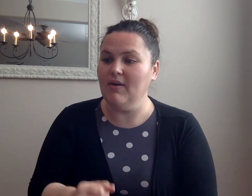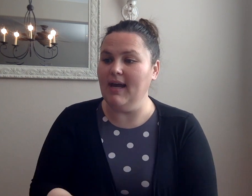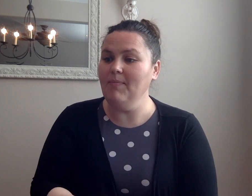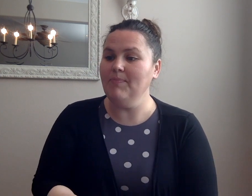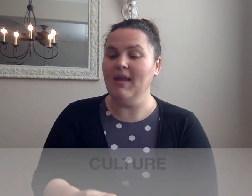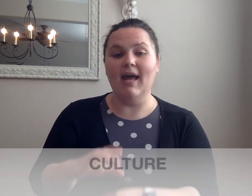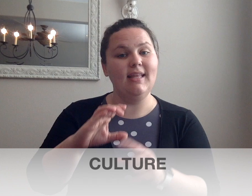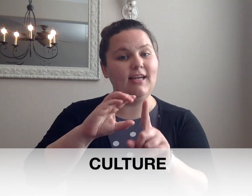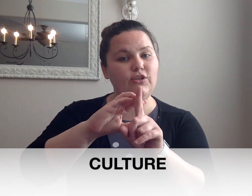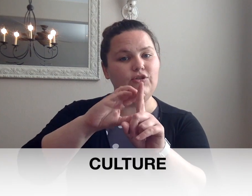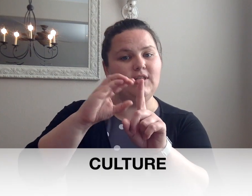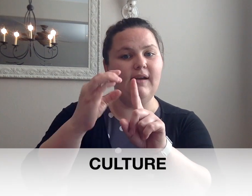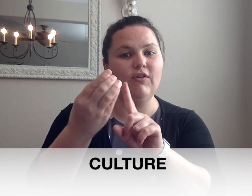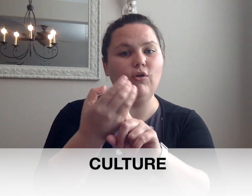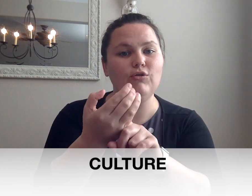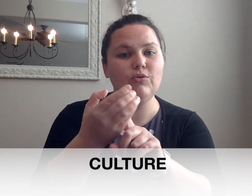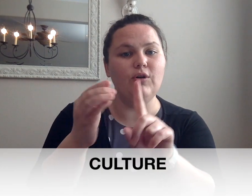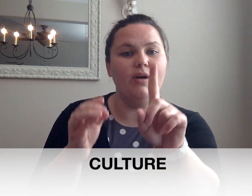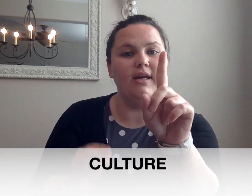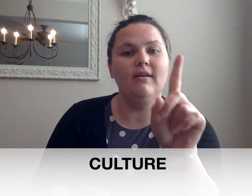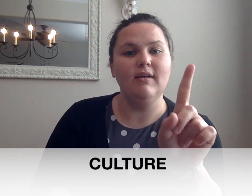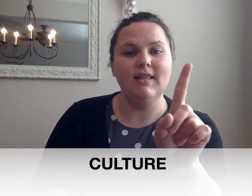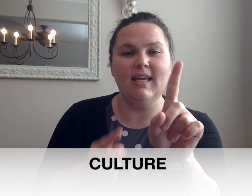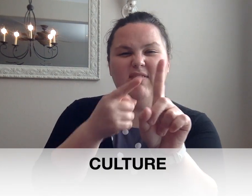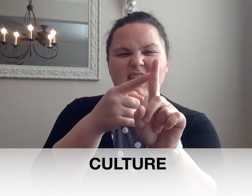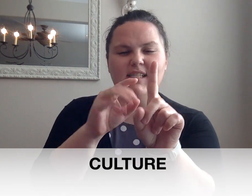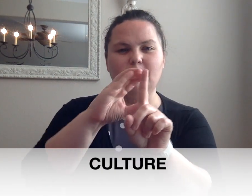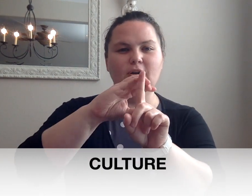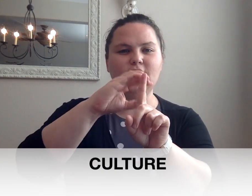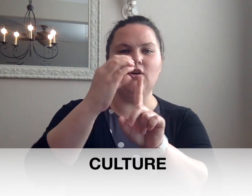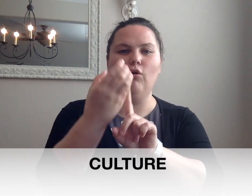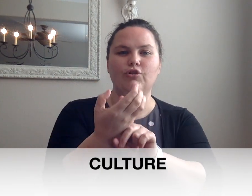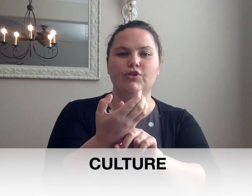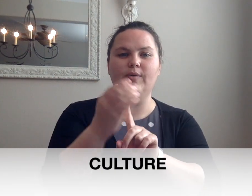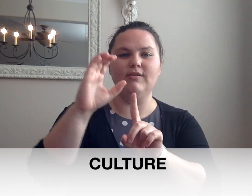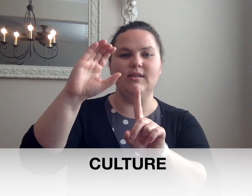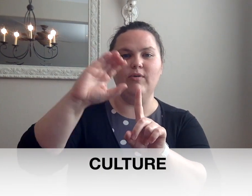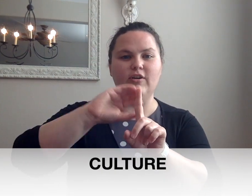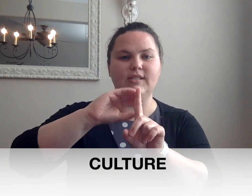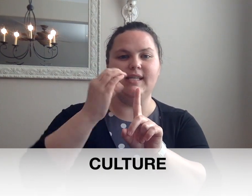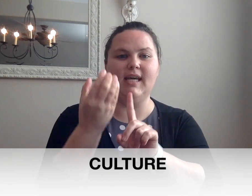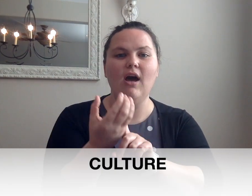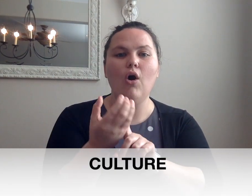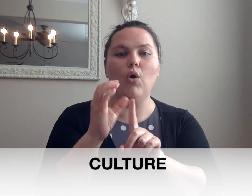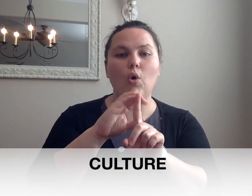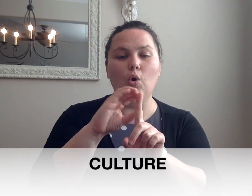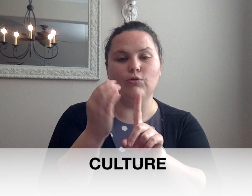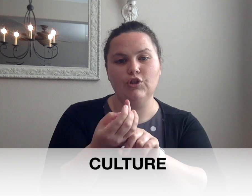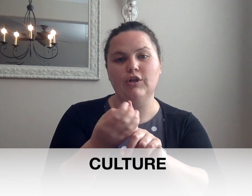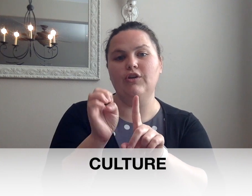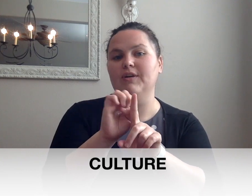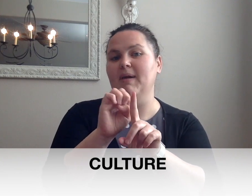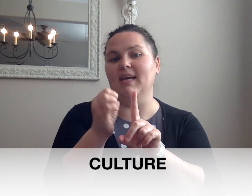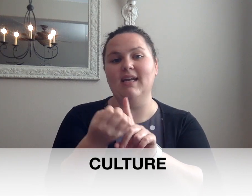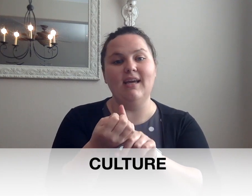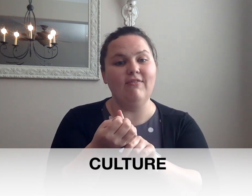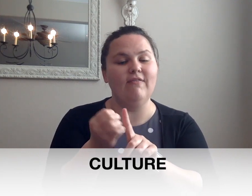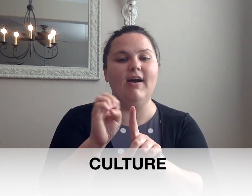Okay? And then I showed you the sign for culture real quick. Think of this as the person. Culture surrounds them with our C. Culture, you could make it an E for